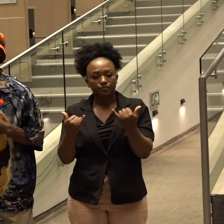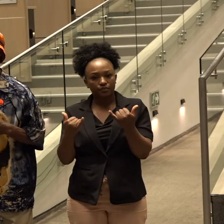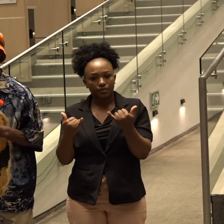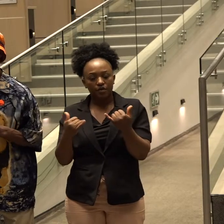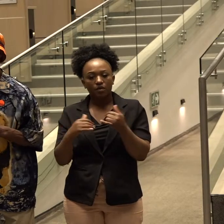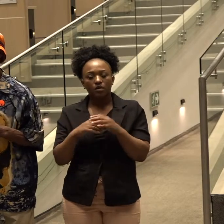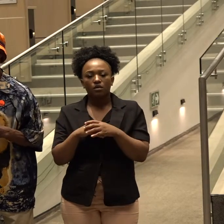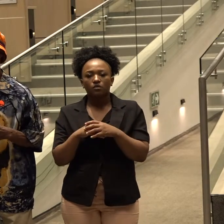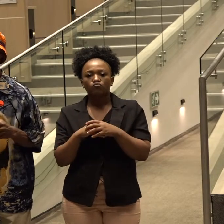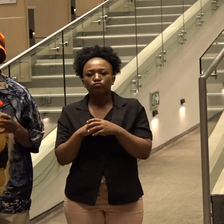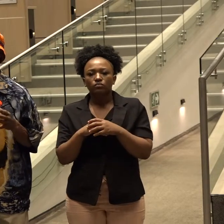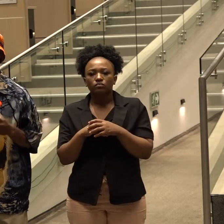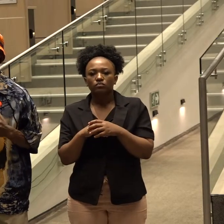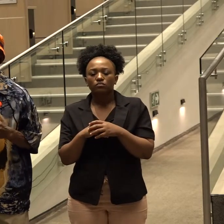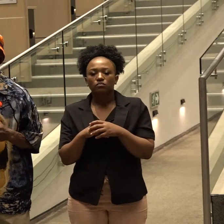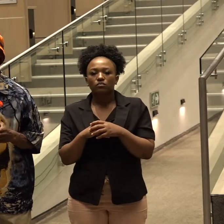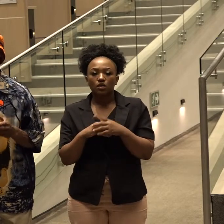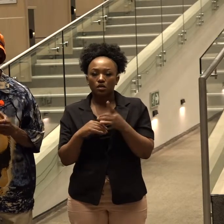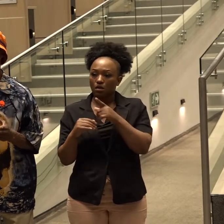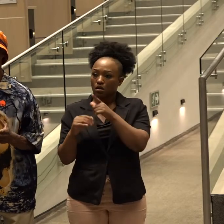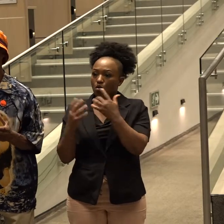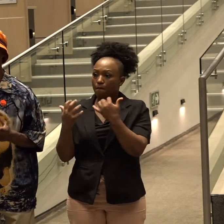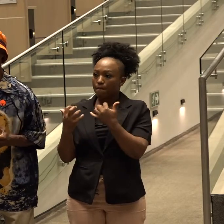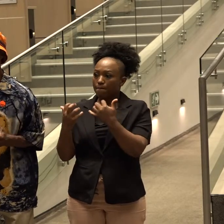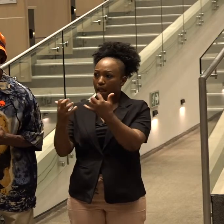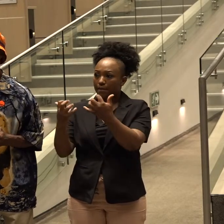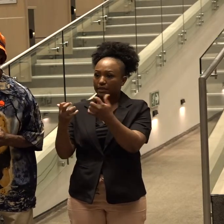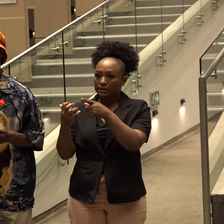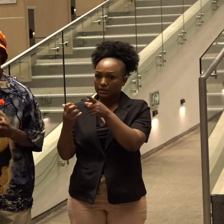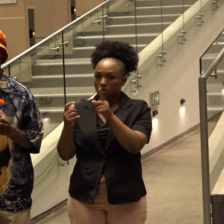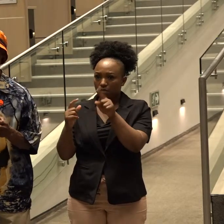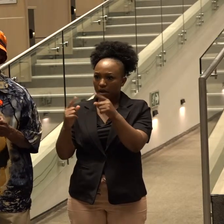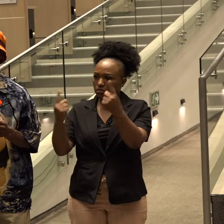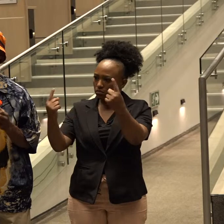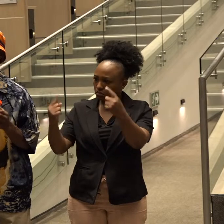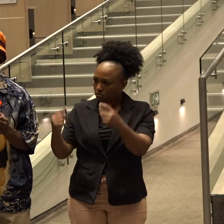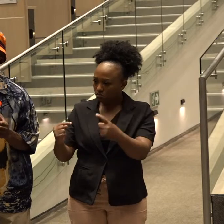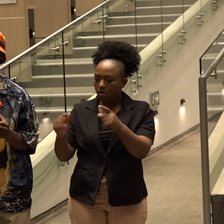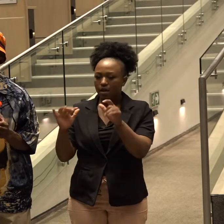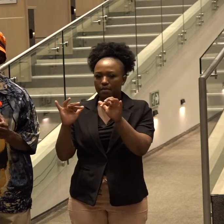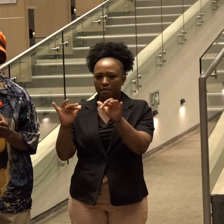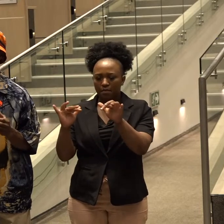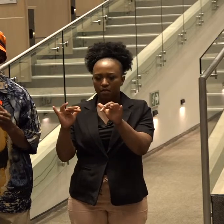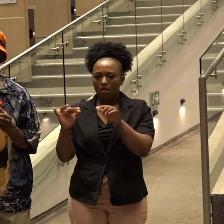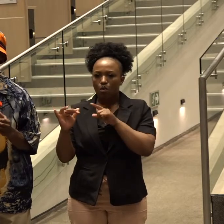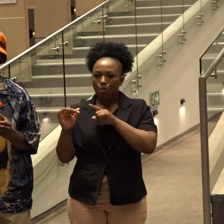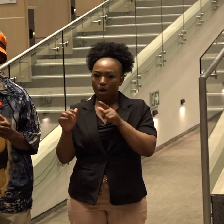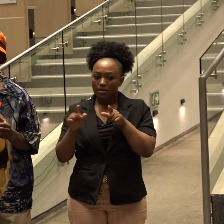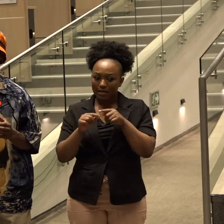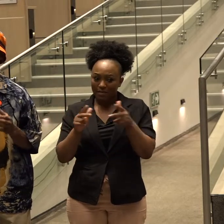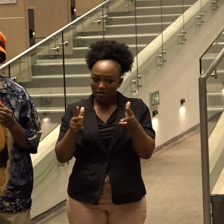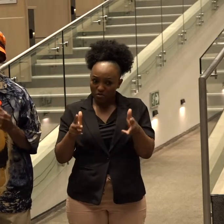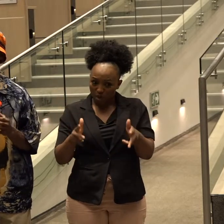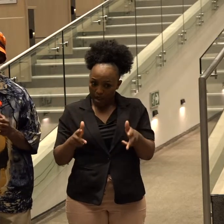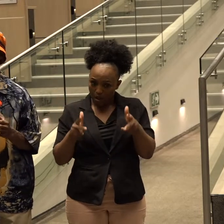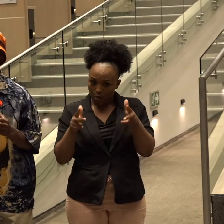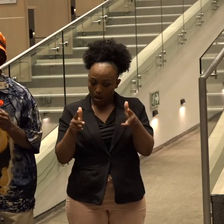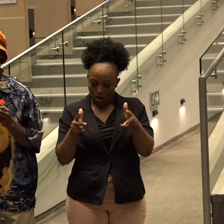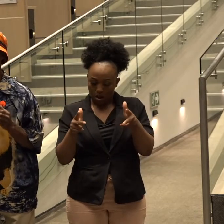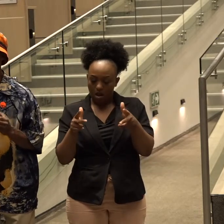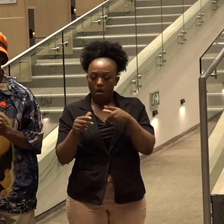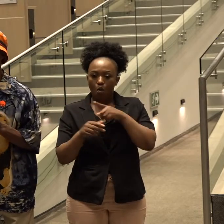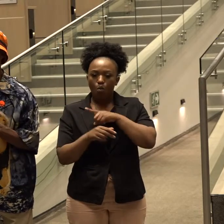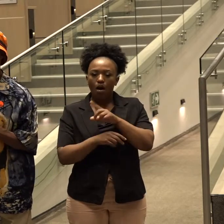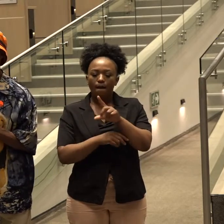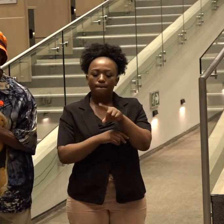see that as the parliament come to the people Thomas the railway as well prasa